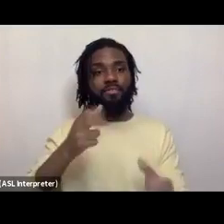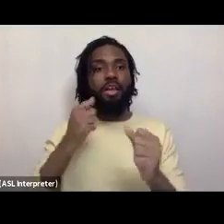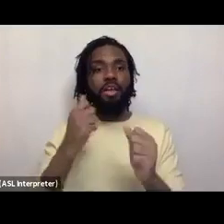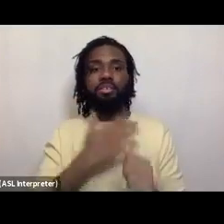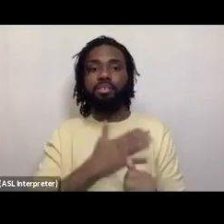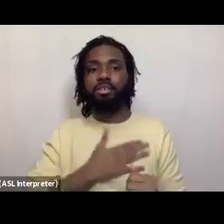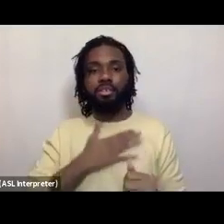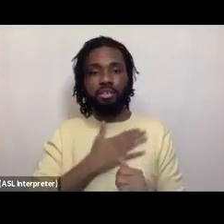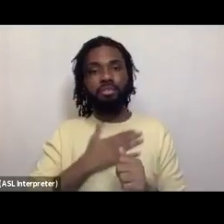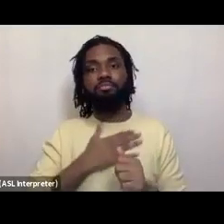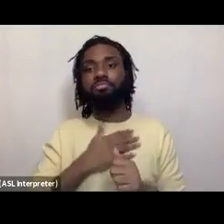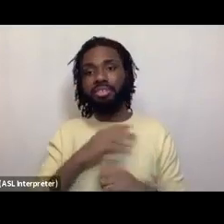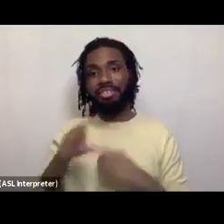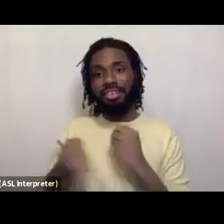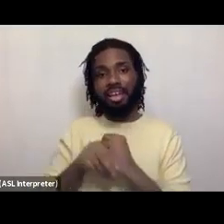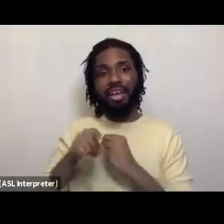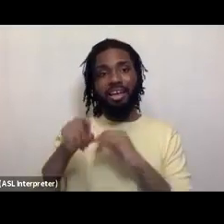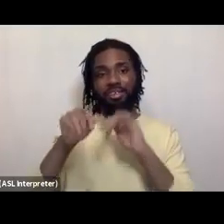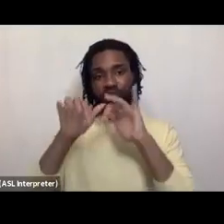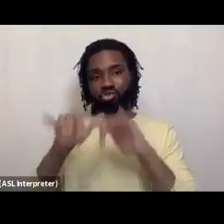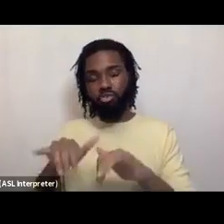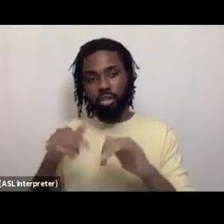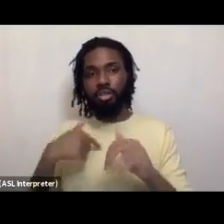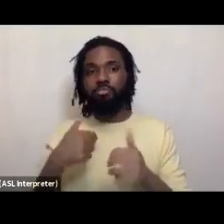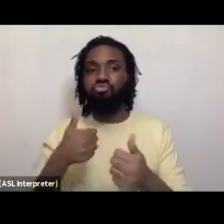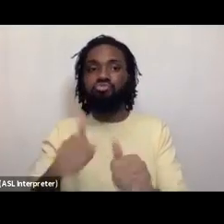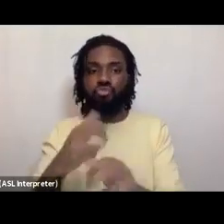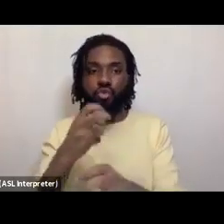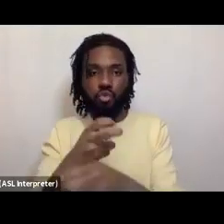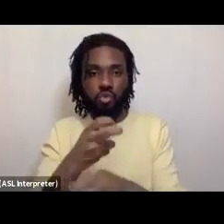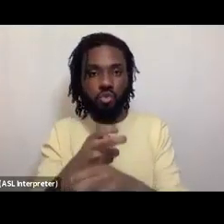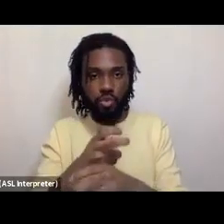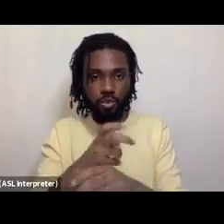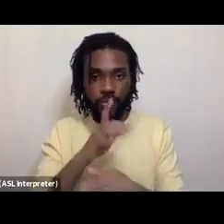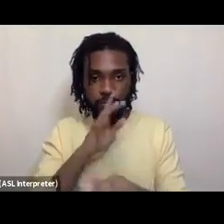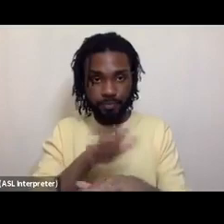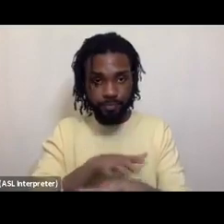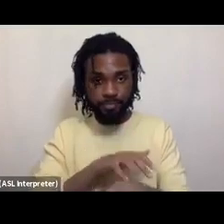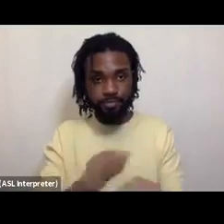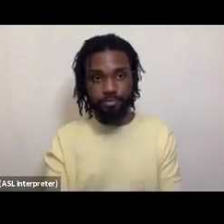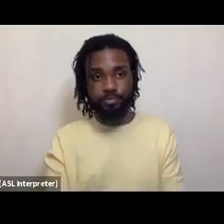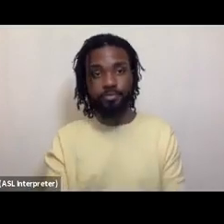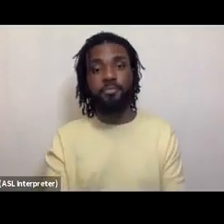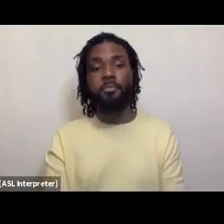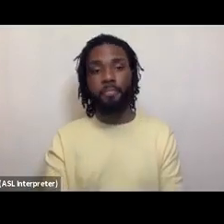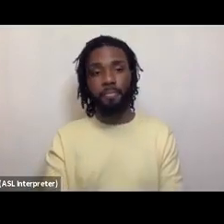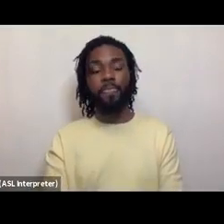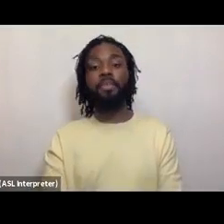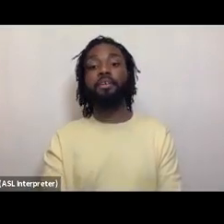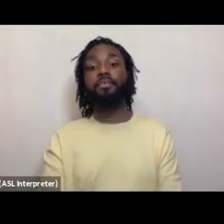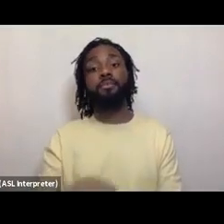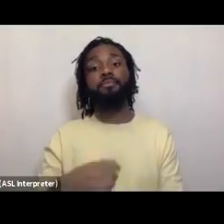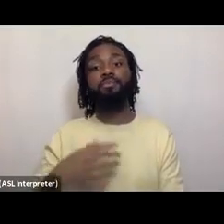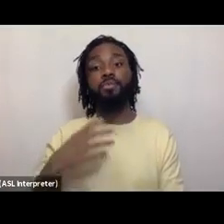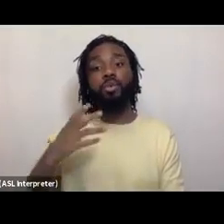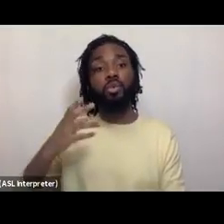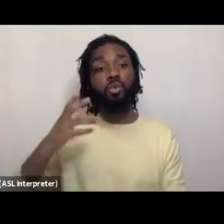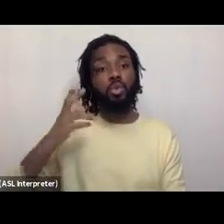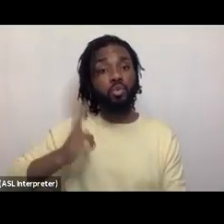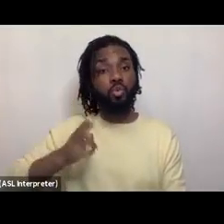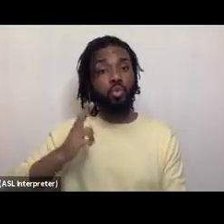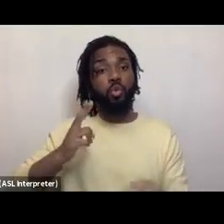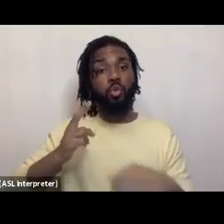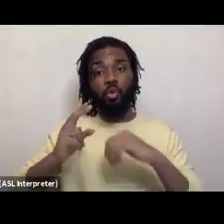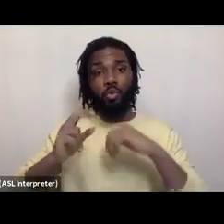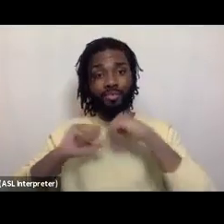do drop it in the chat because I am trying really hard. So I appreciate the historical foundation that all of